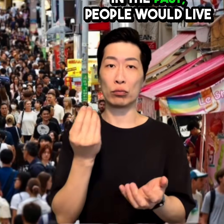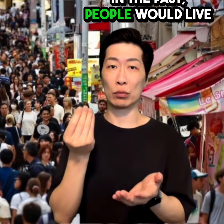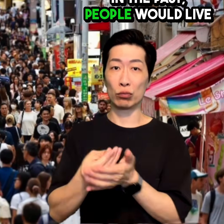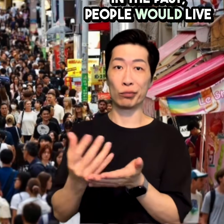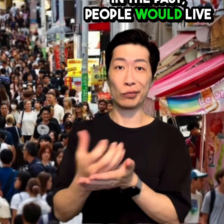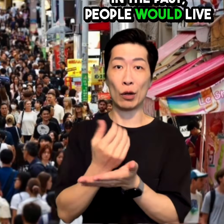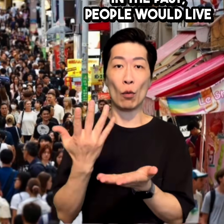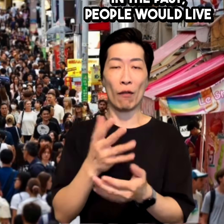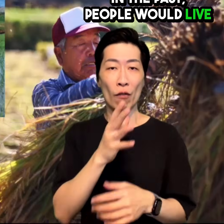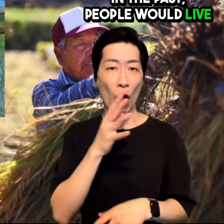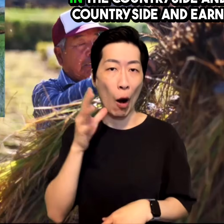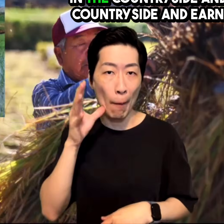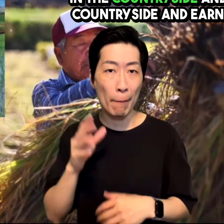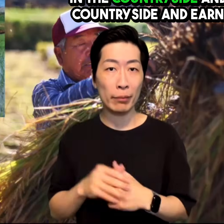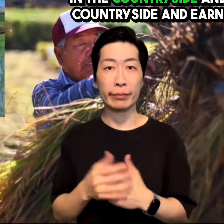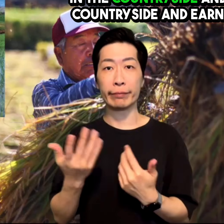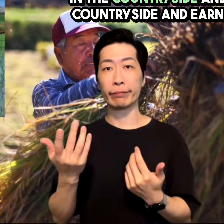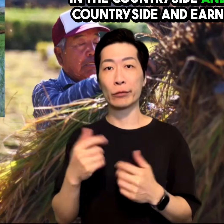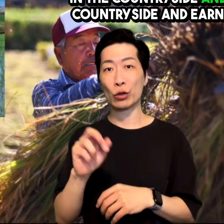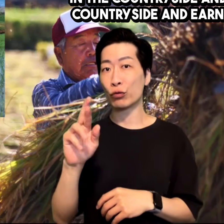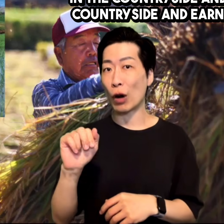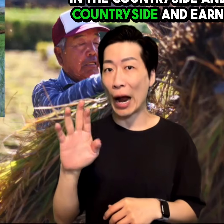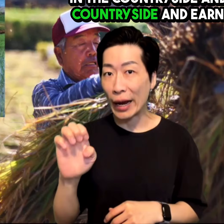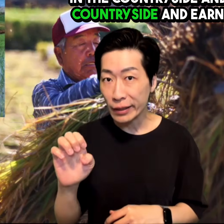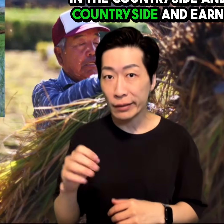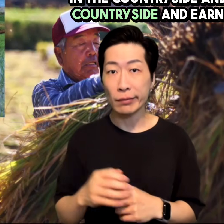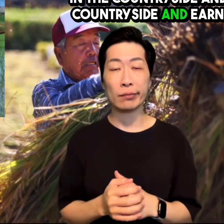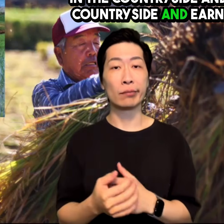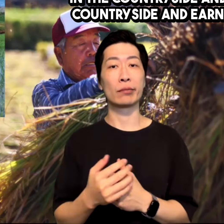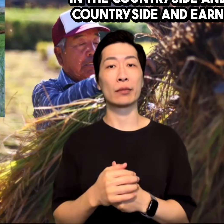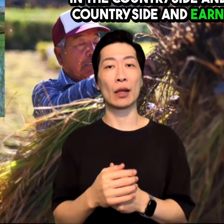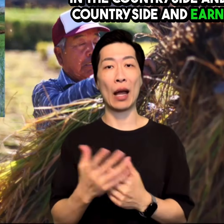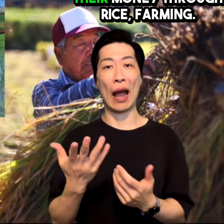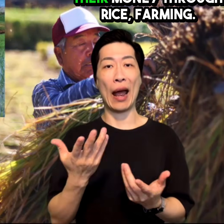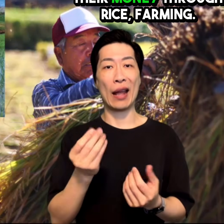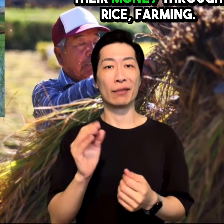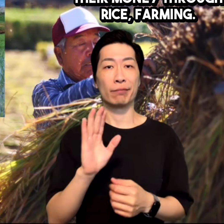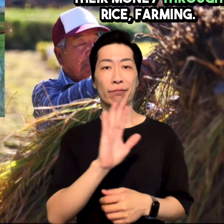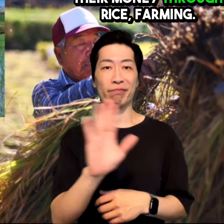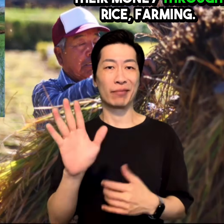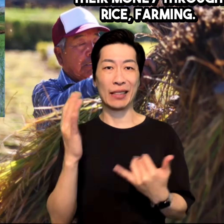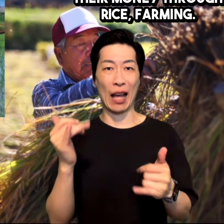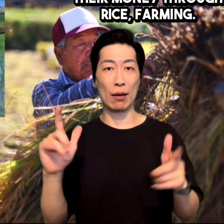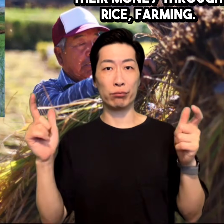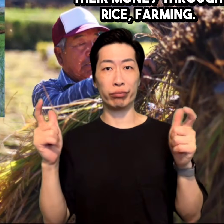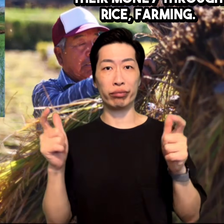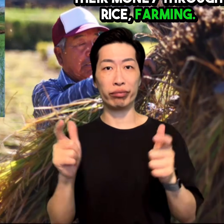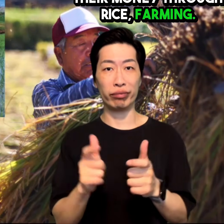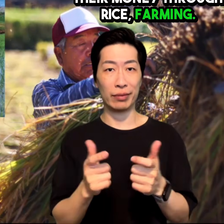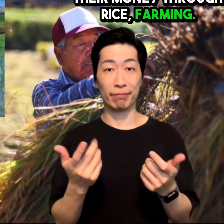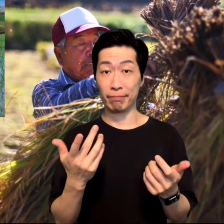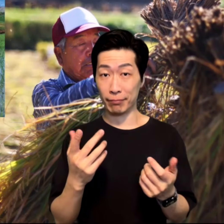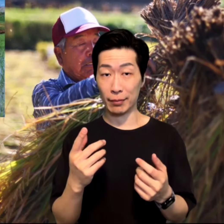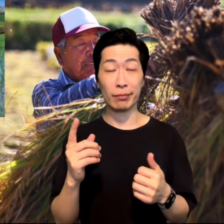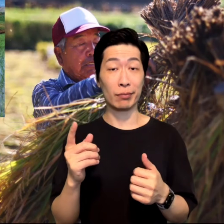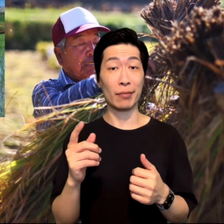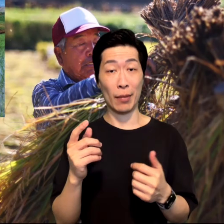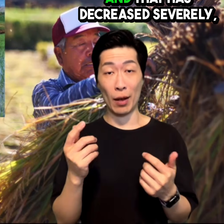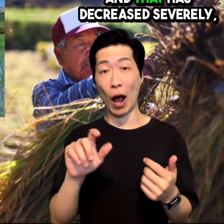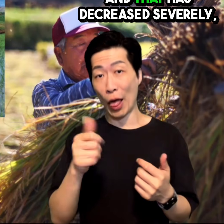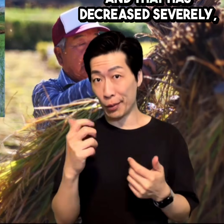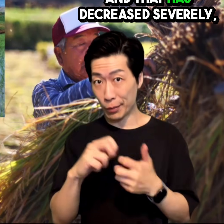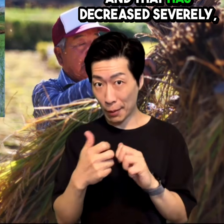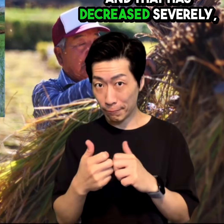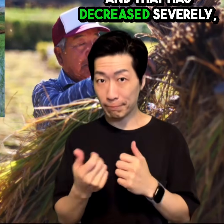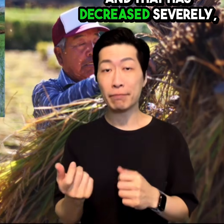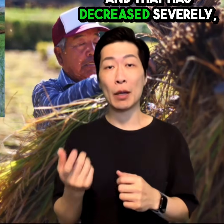In the past, people would live in the countryside and earn their money through rice farming,